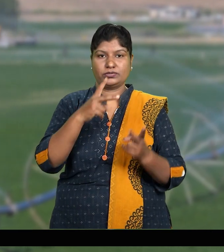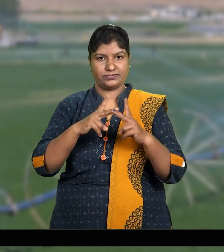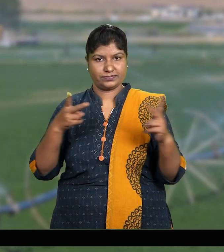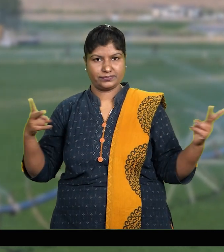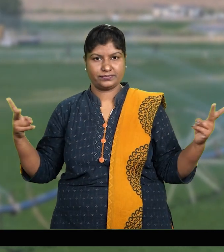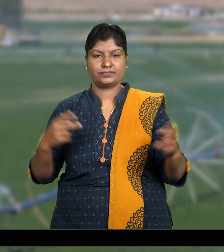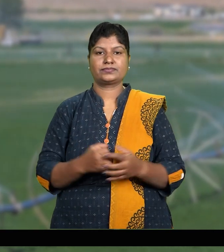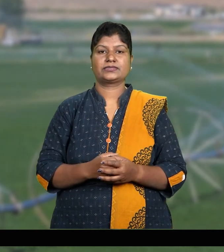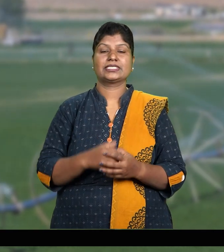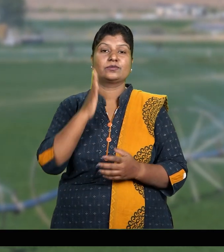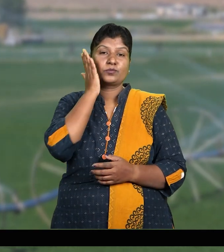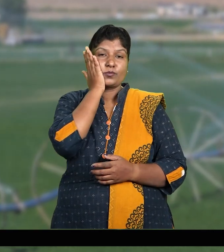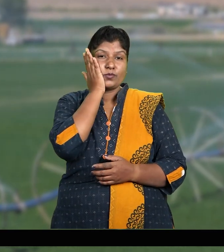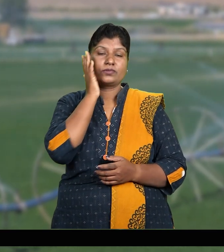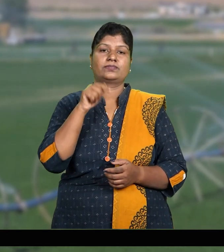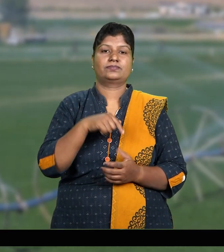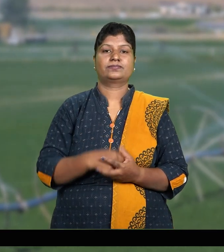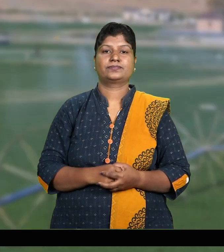fruits, tamarind,